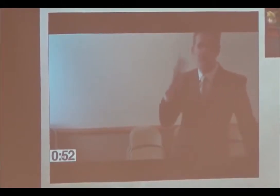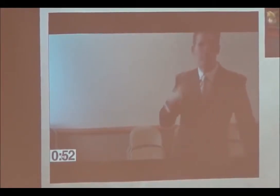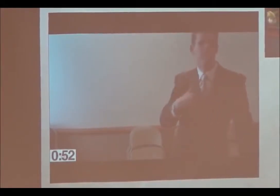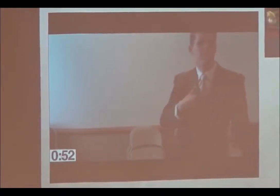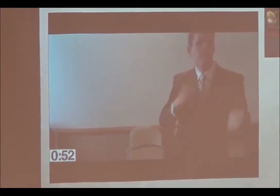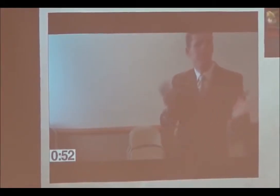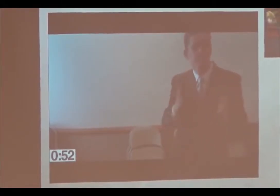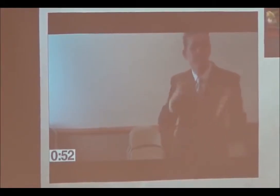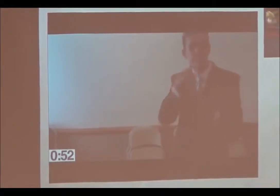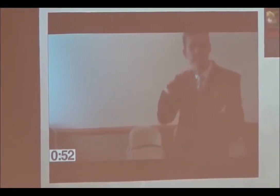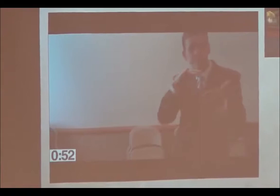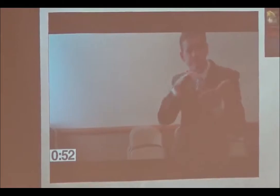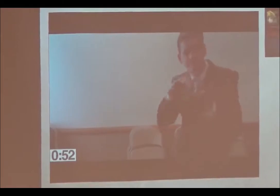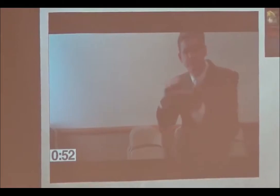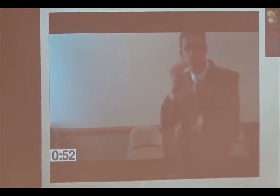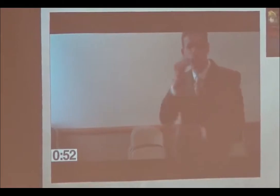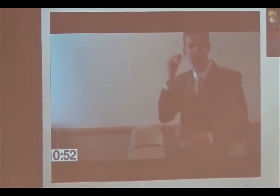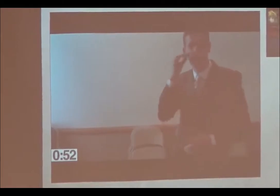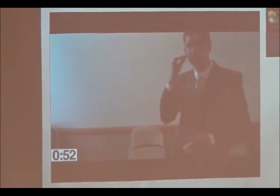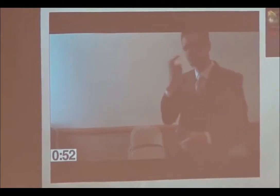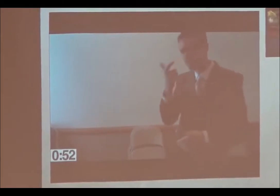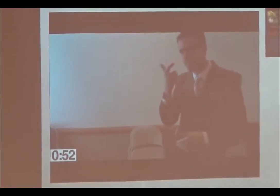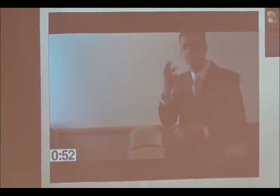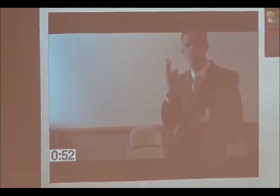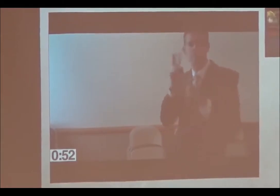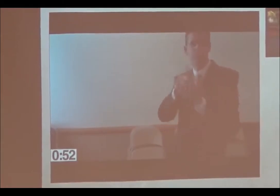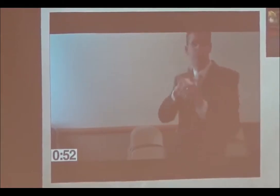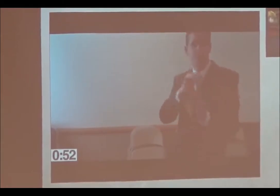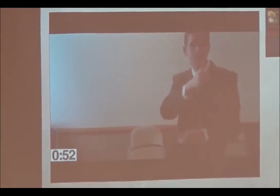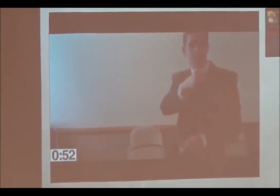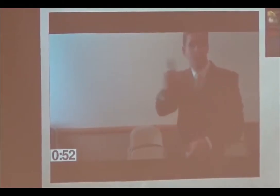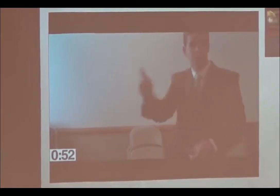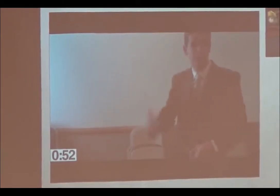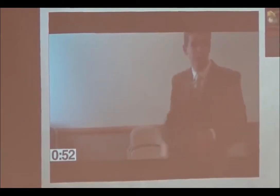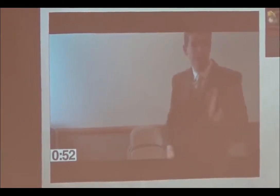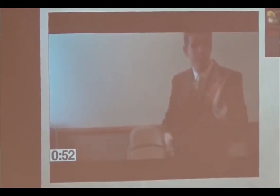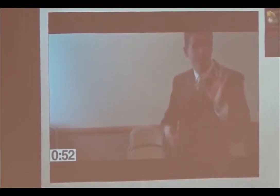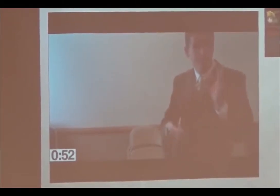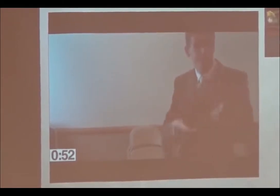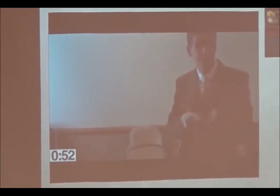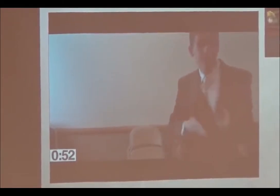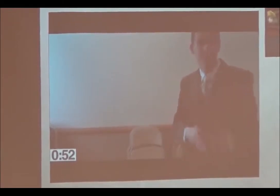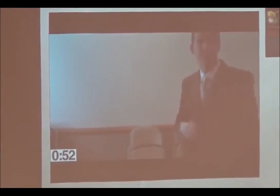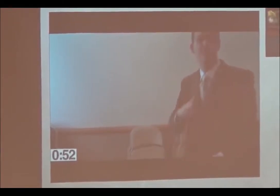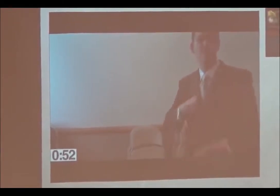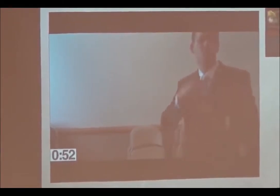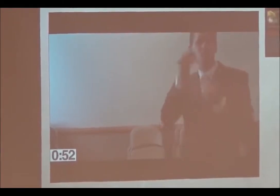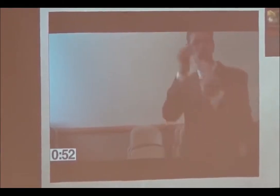Discussion. That was a great talk. I encourage you all to study it at home and apply it to your life.